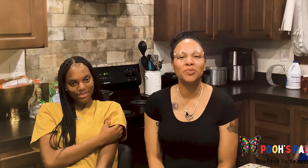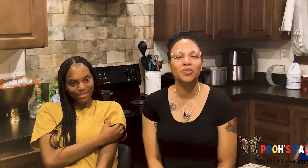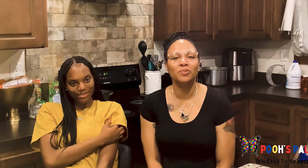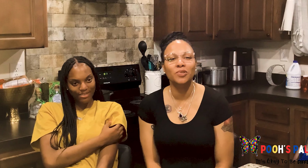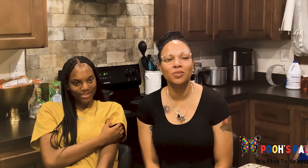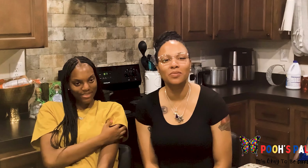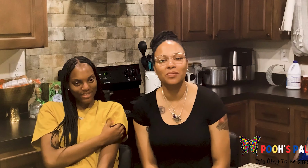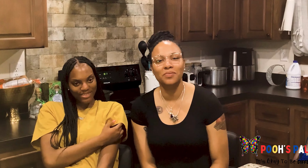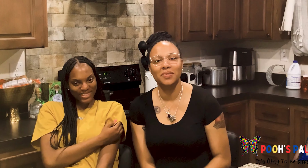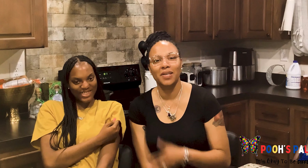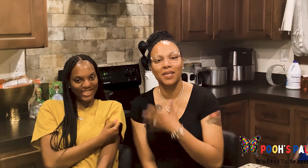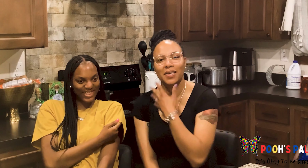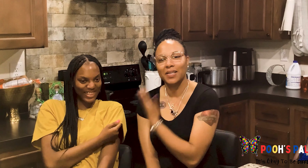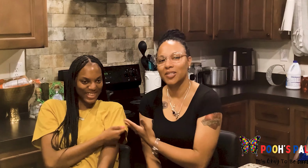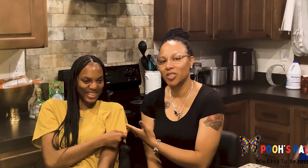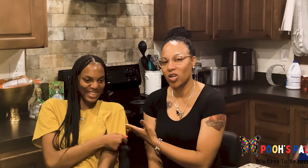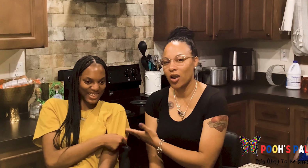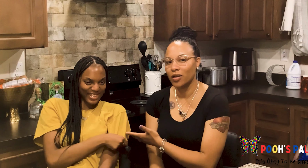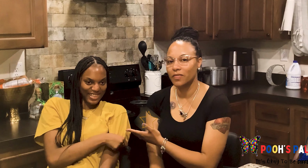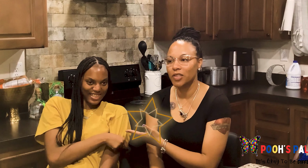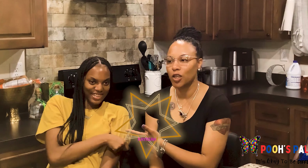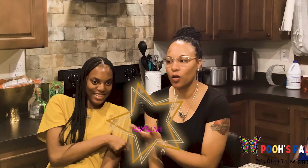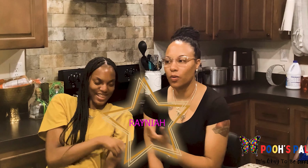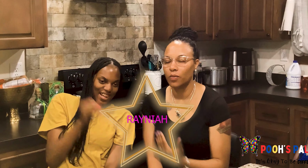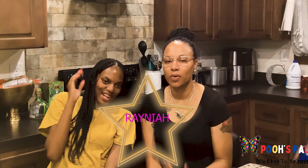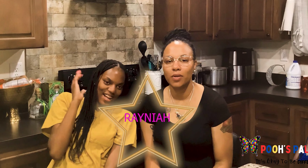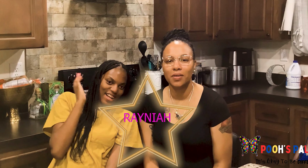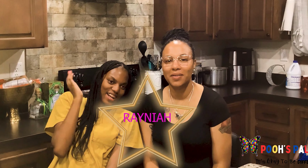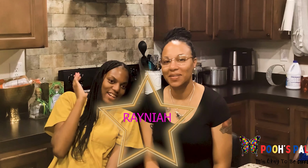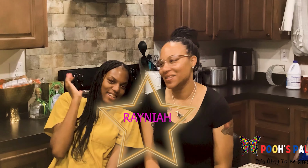you to the star of the show,